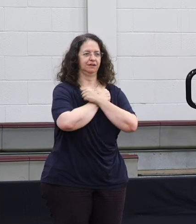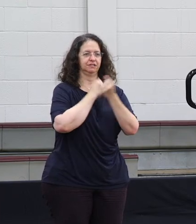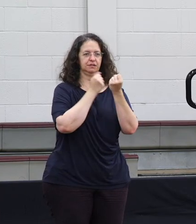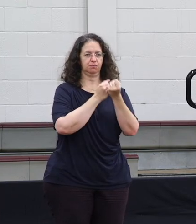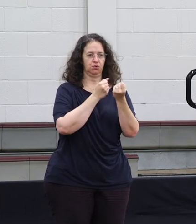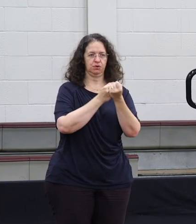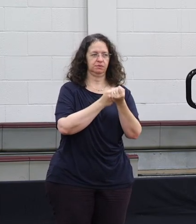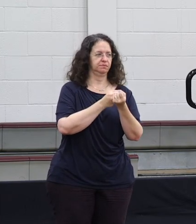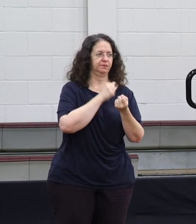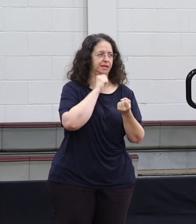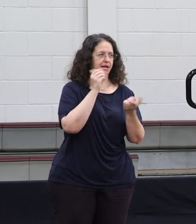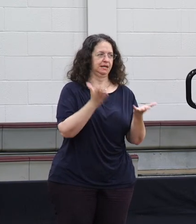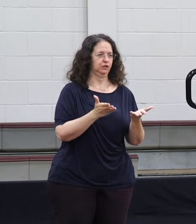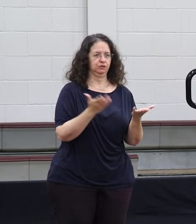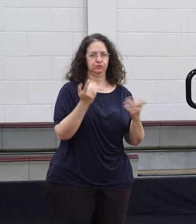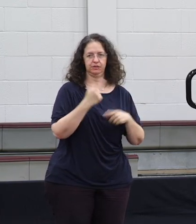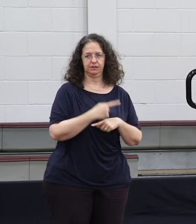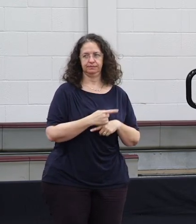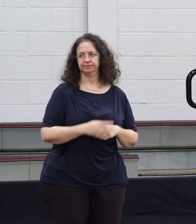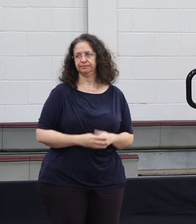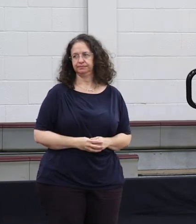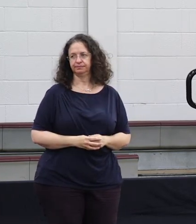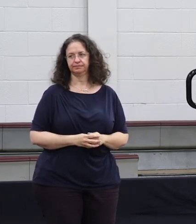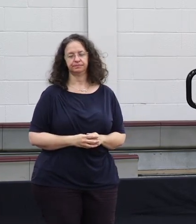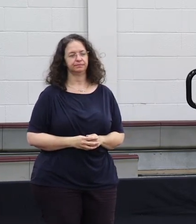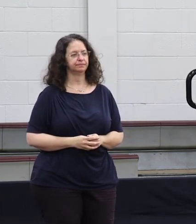would not be anywhere near where I am today.